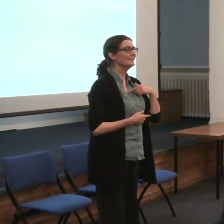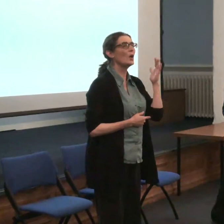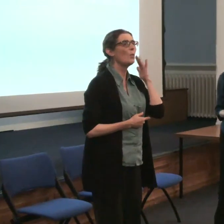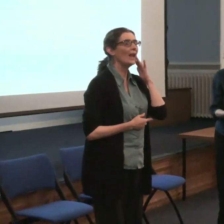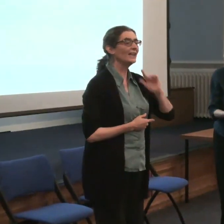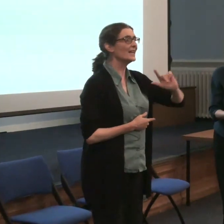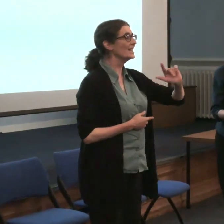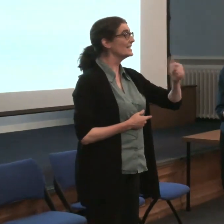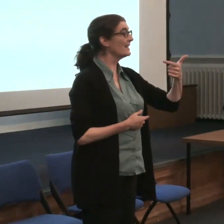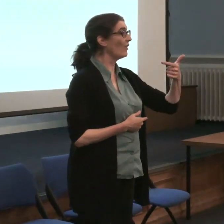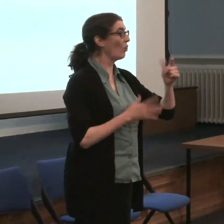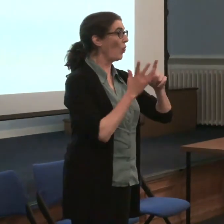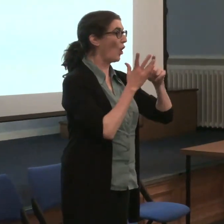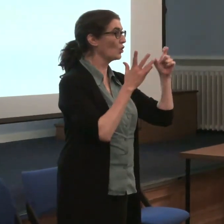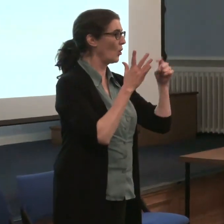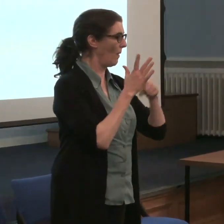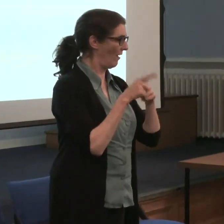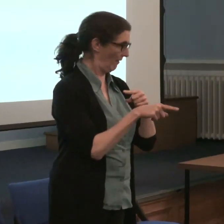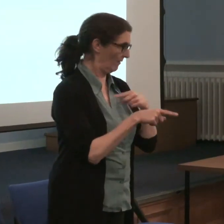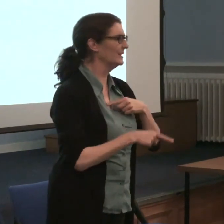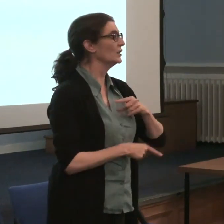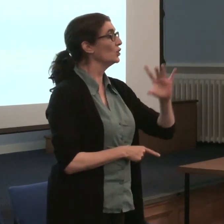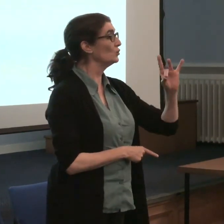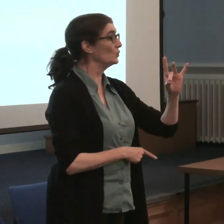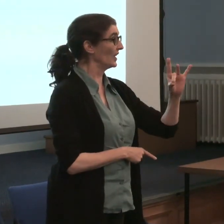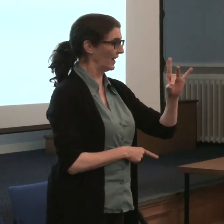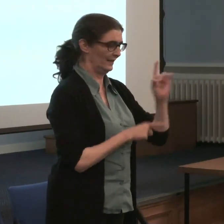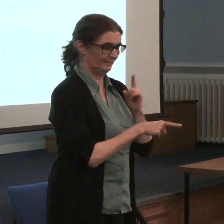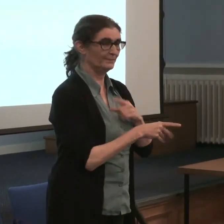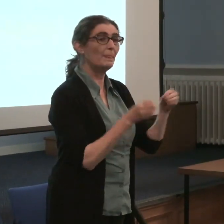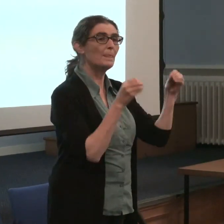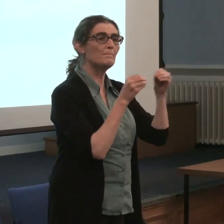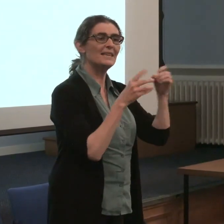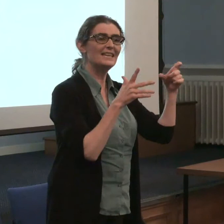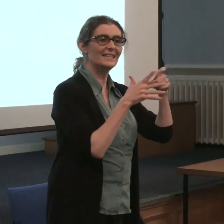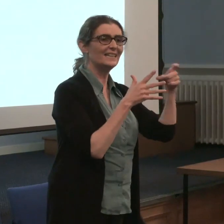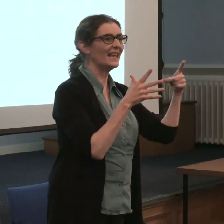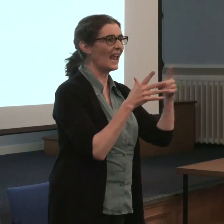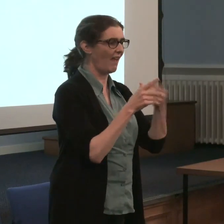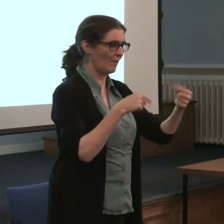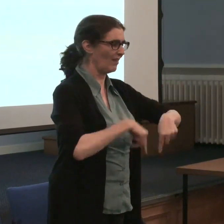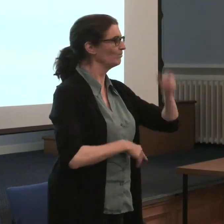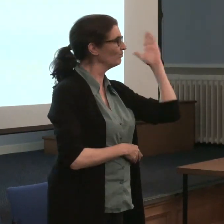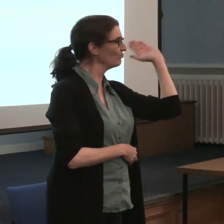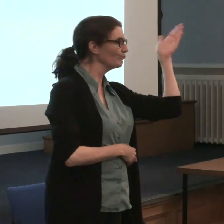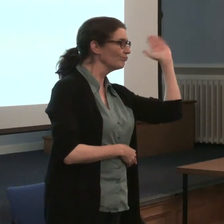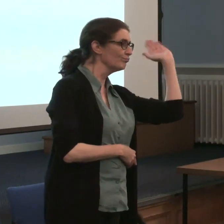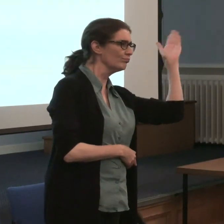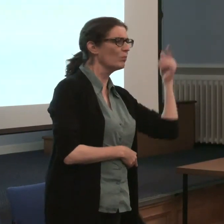October, which is a Tuesday, the British Deaf Association are going to present about their film project. This is an evening where we